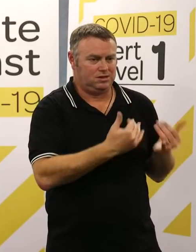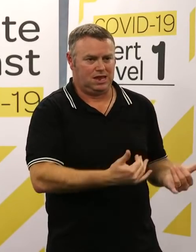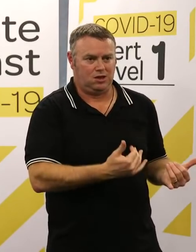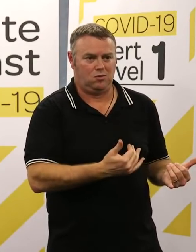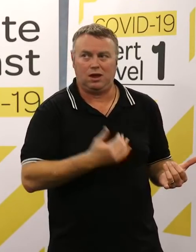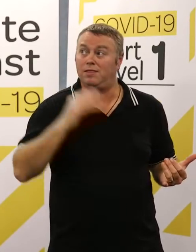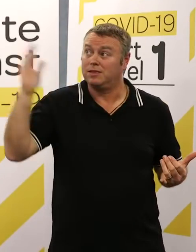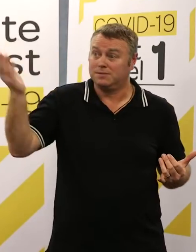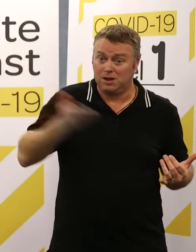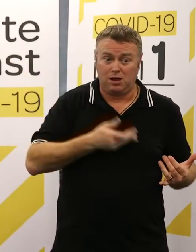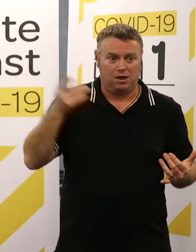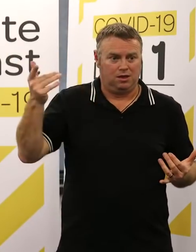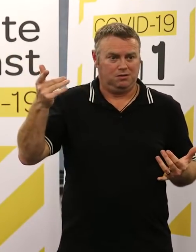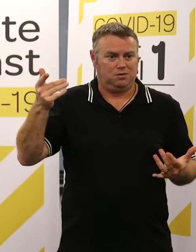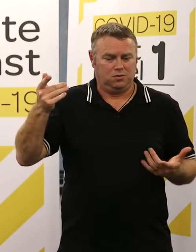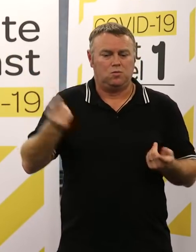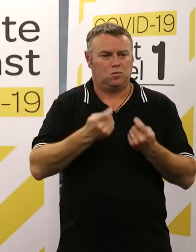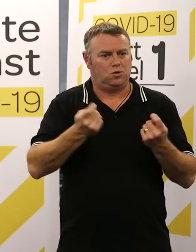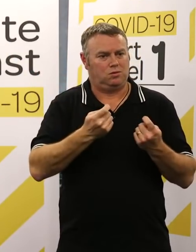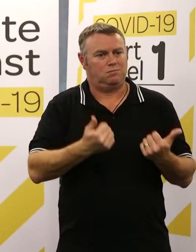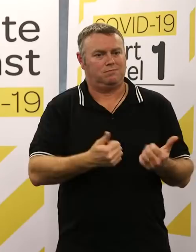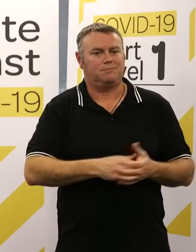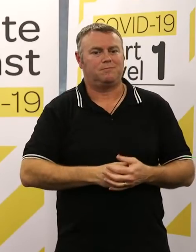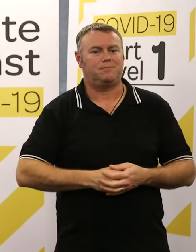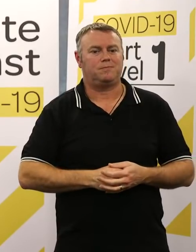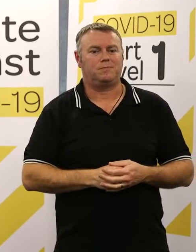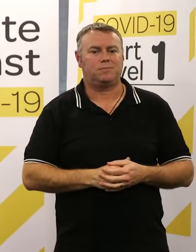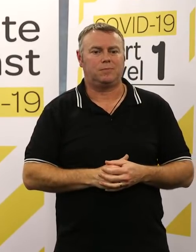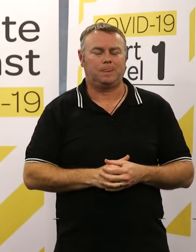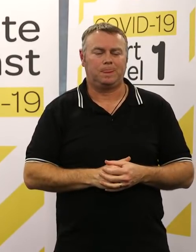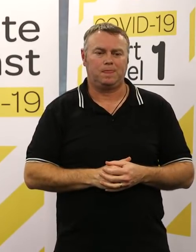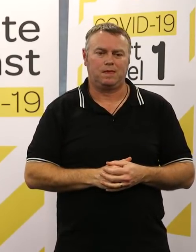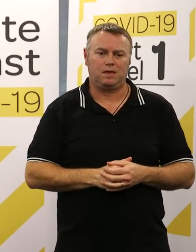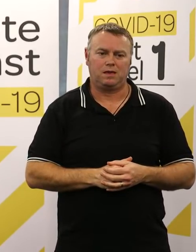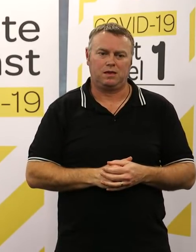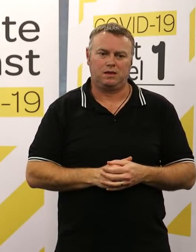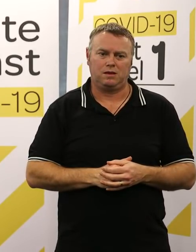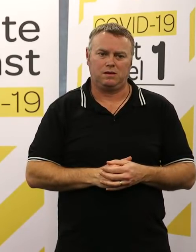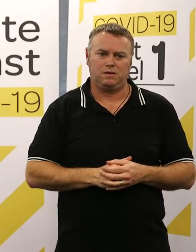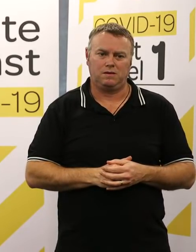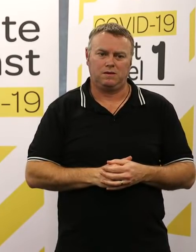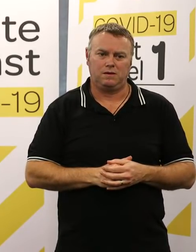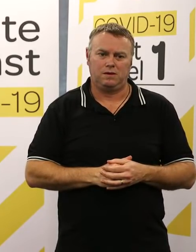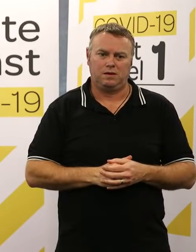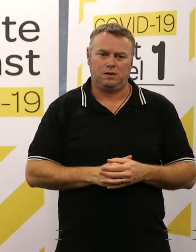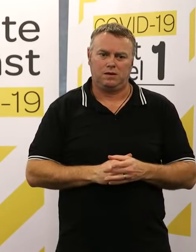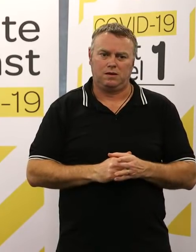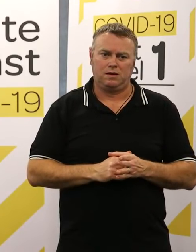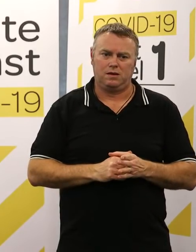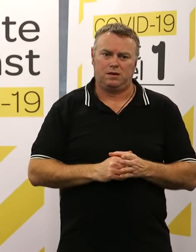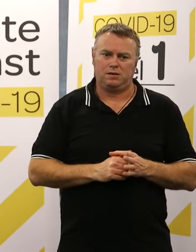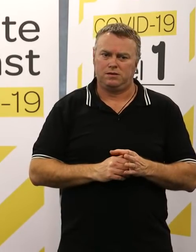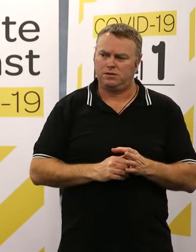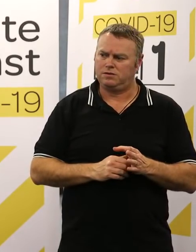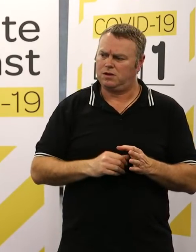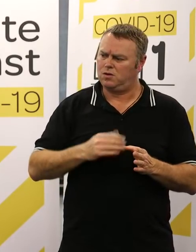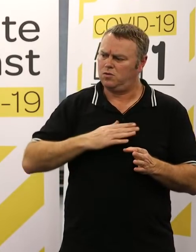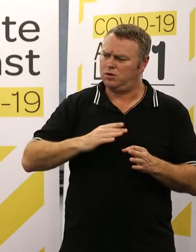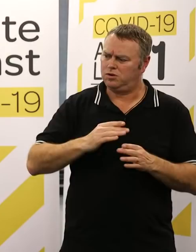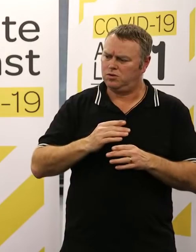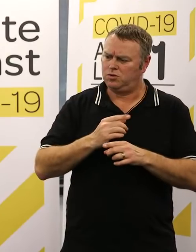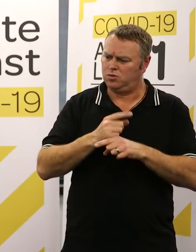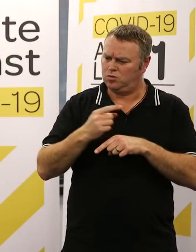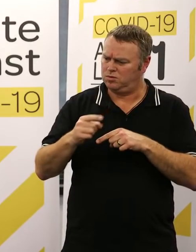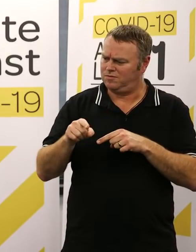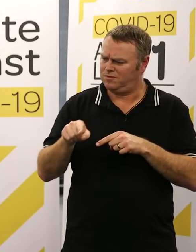well. In terms of the man who's hospitalised, I was just wondering, I want to follow up. Do you know whether or not he disclosed any symptoms before the ambulance was called? Because he did go from